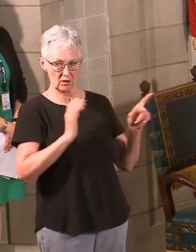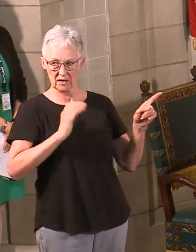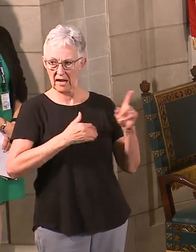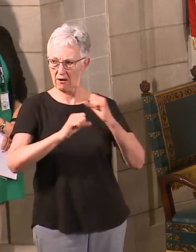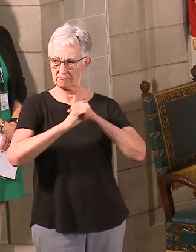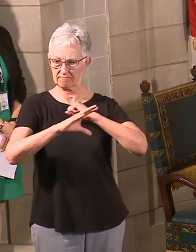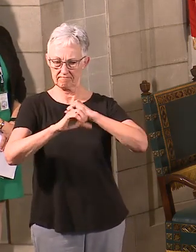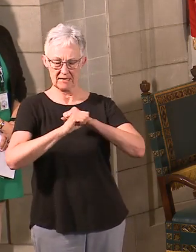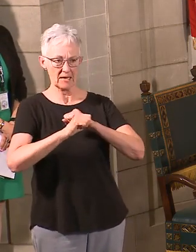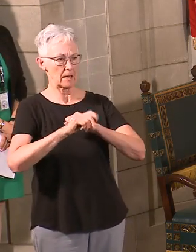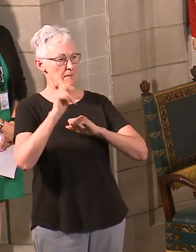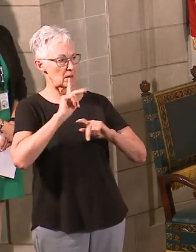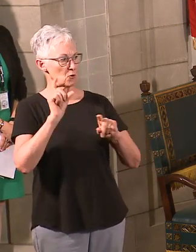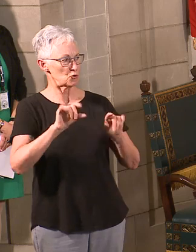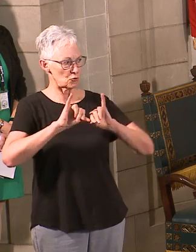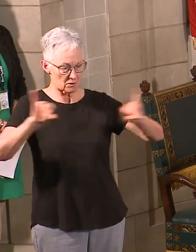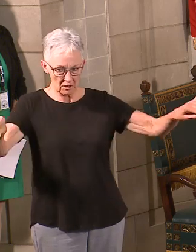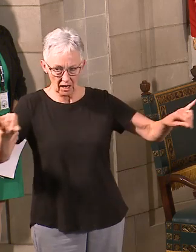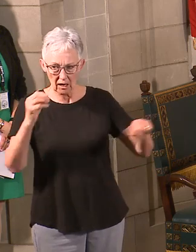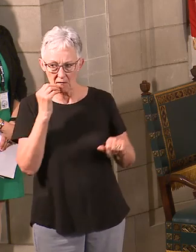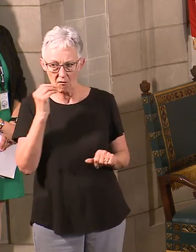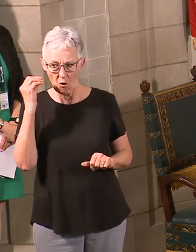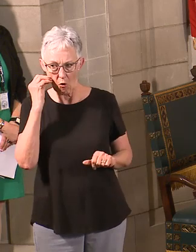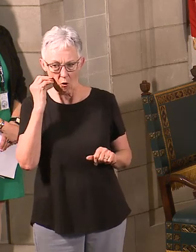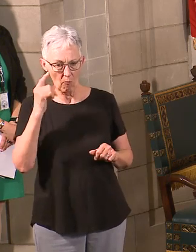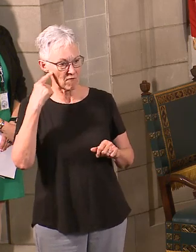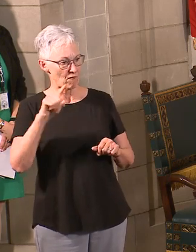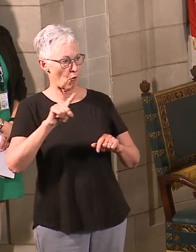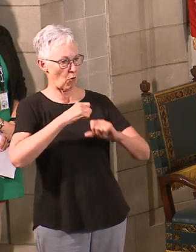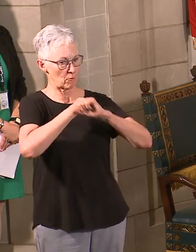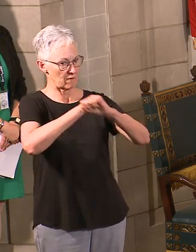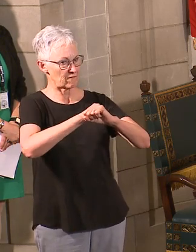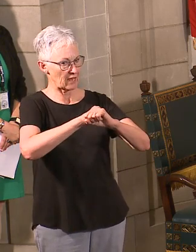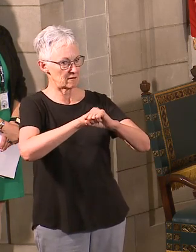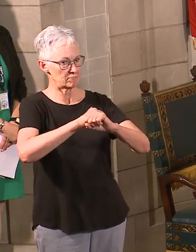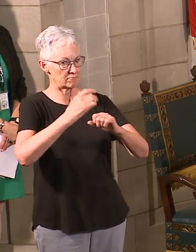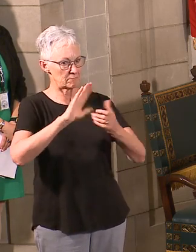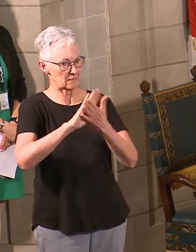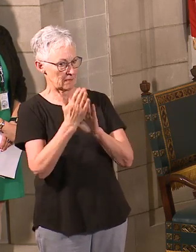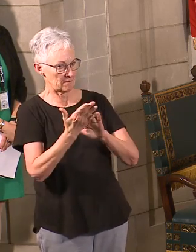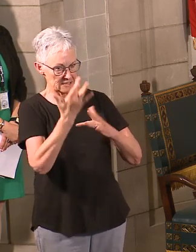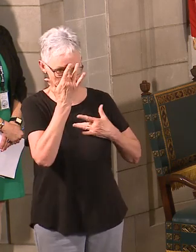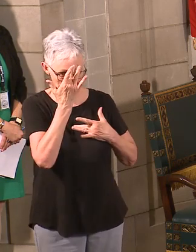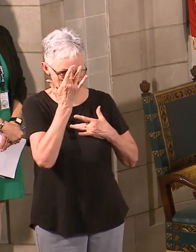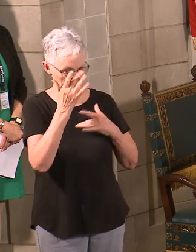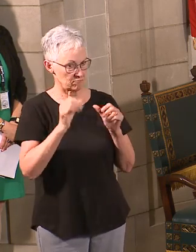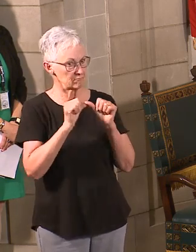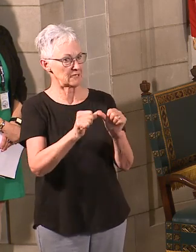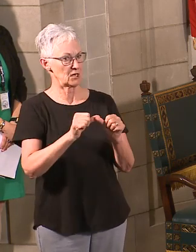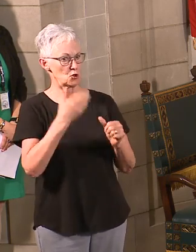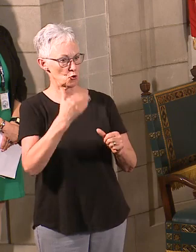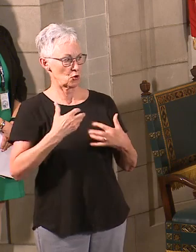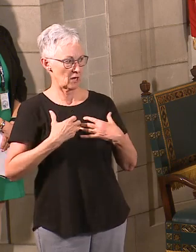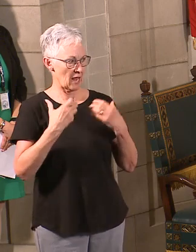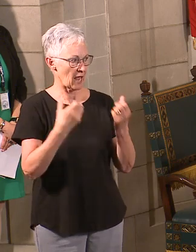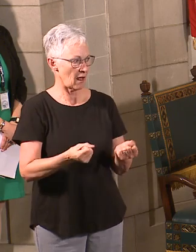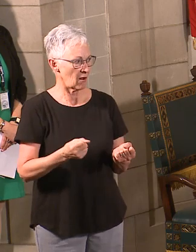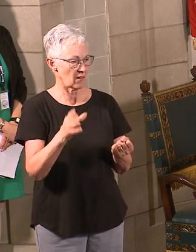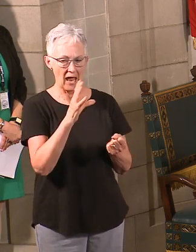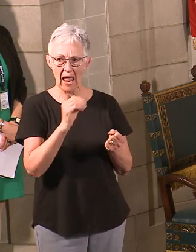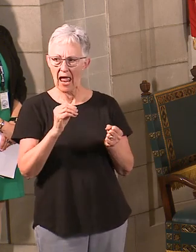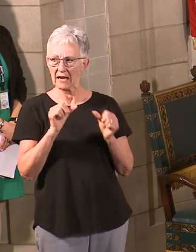this is about continuing to do the social distancing, the physical distancing, the limiting social interactions here in our